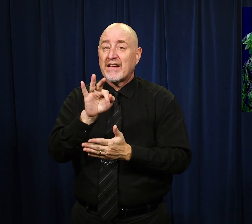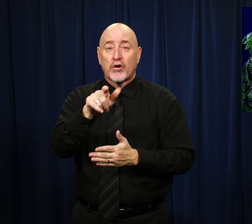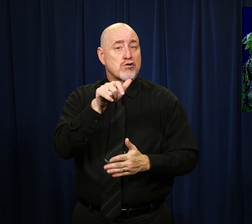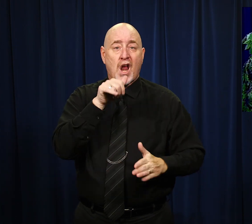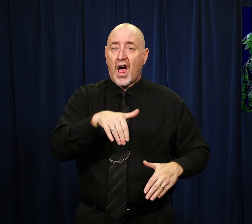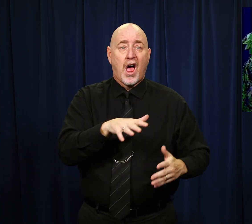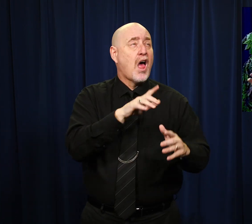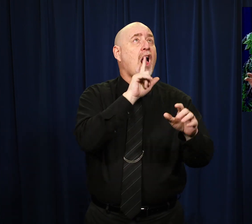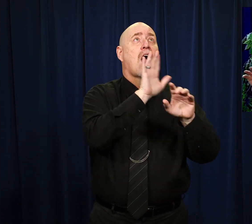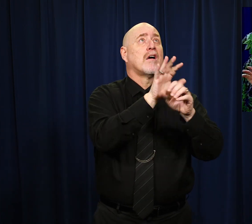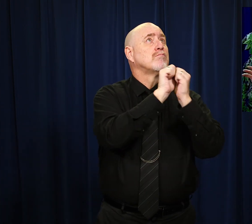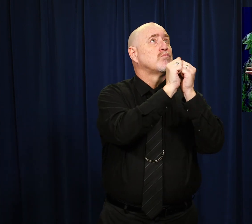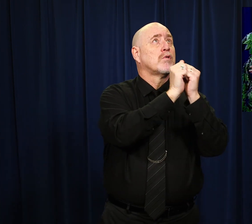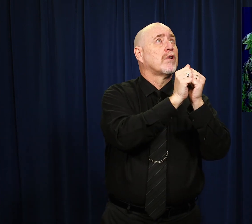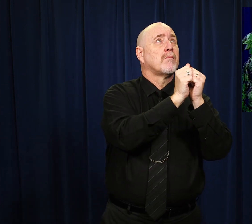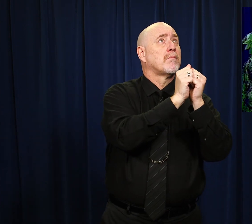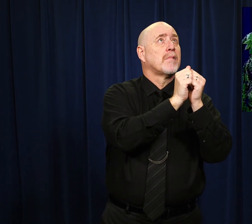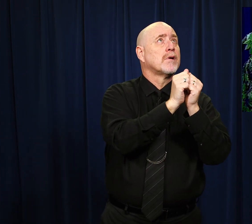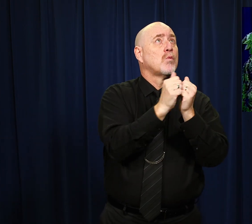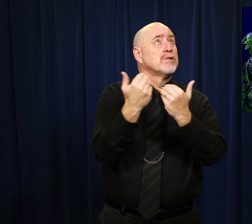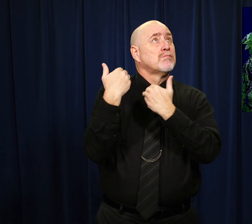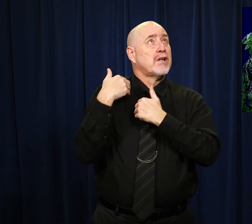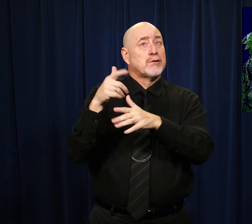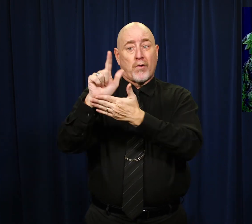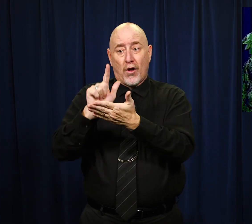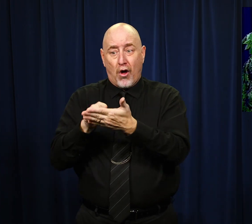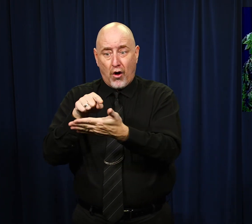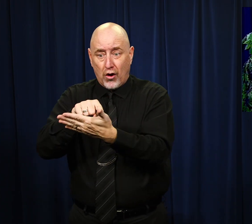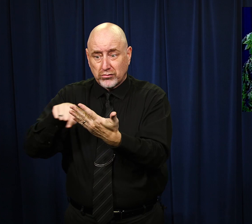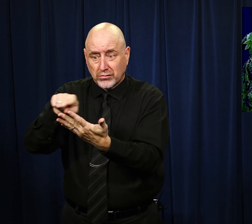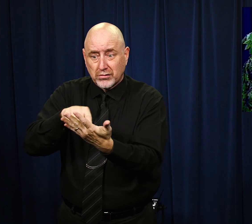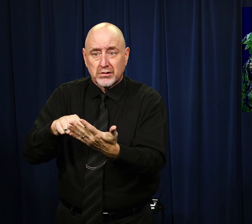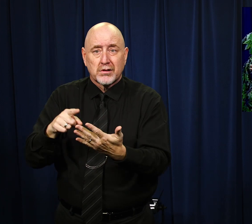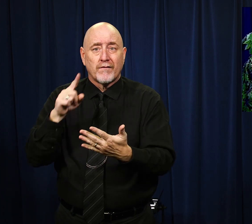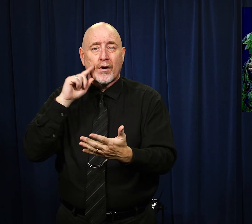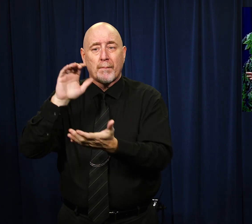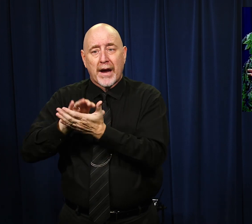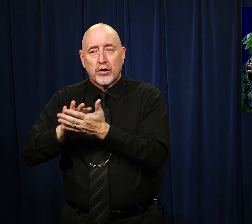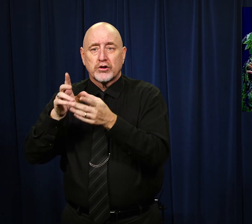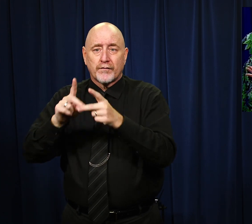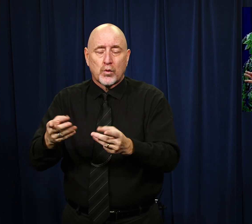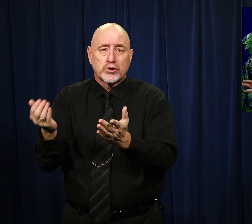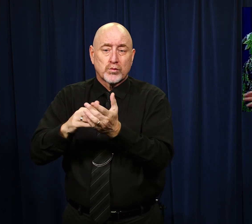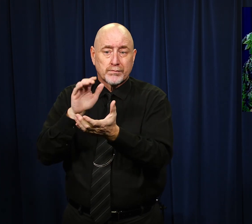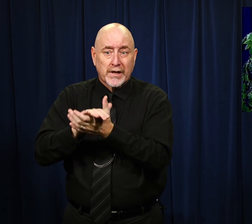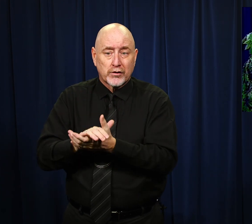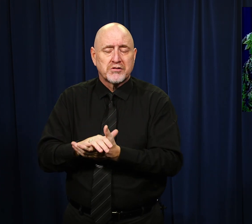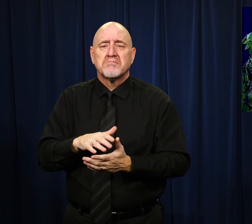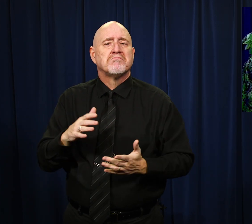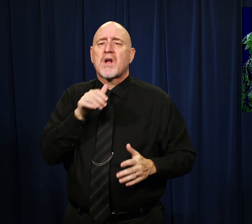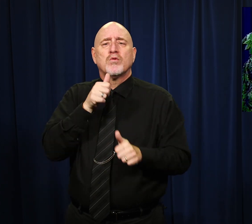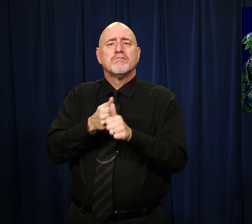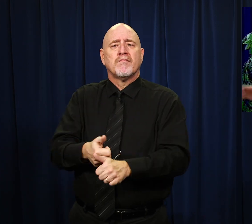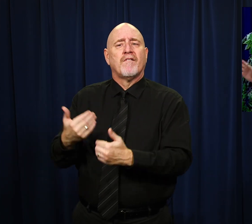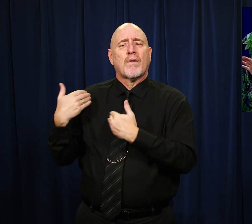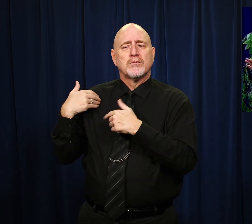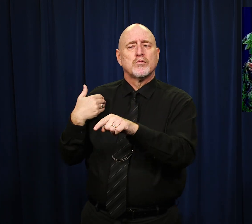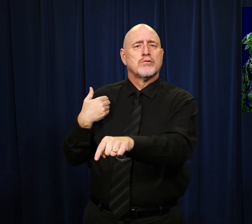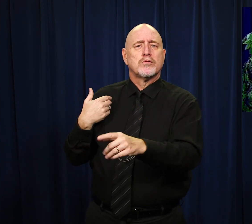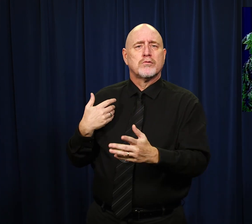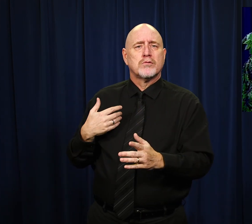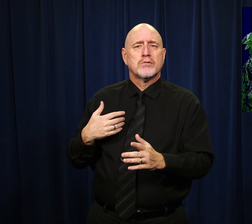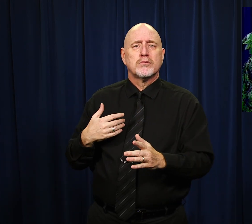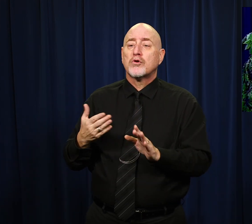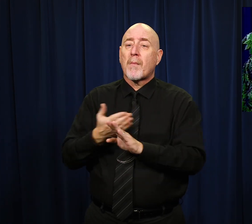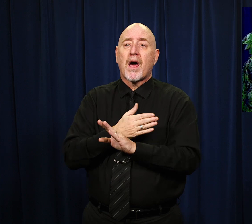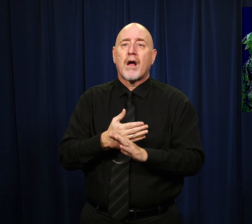you're not in a covenant relationship, then you're not responsible to the laws regarding marriage, divorce, and remarriage. So